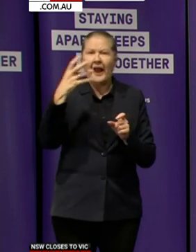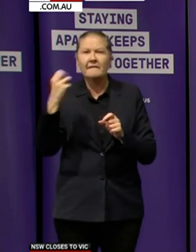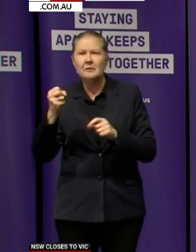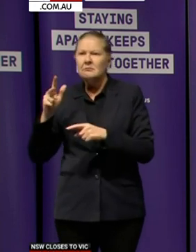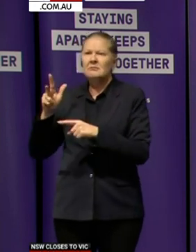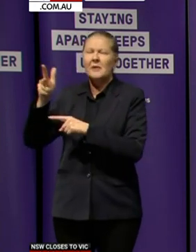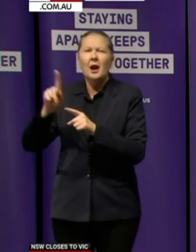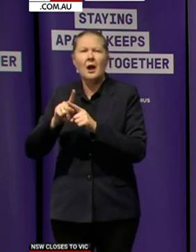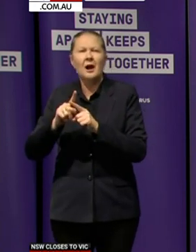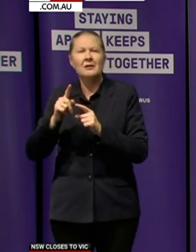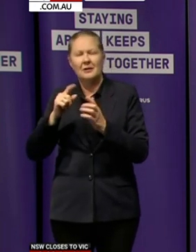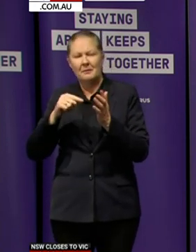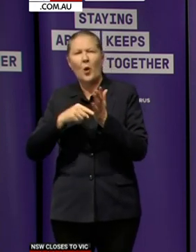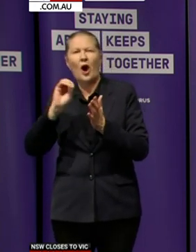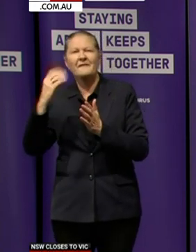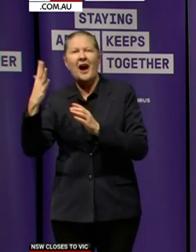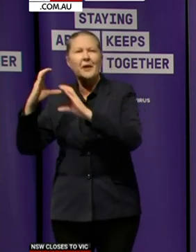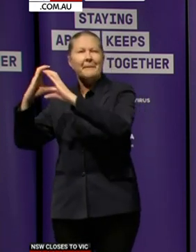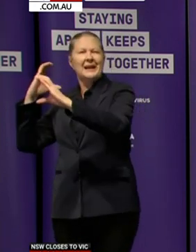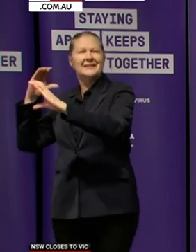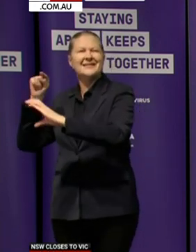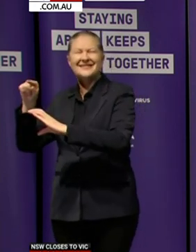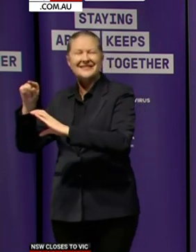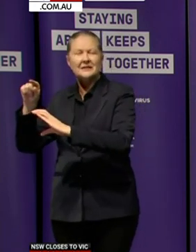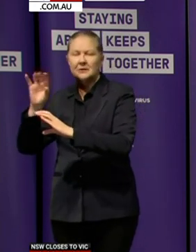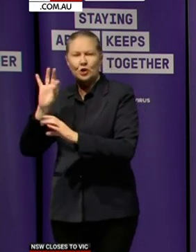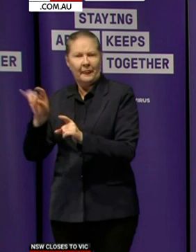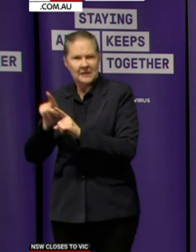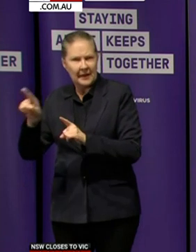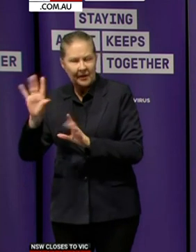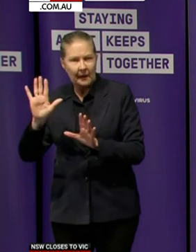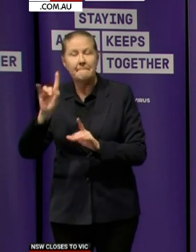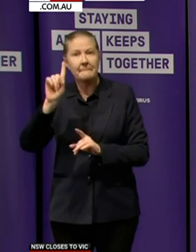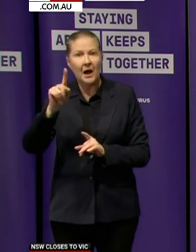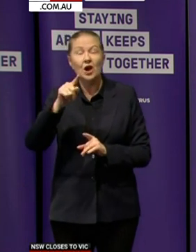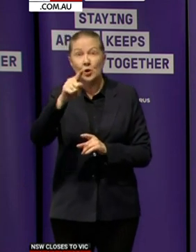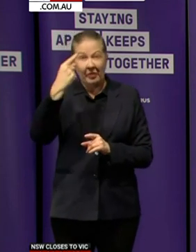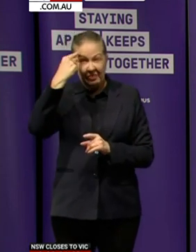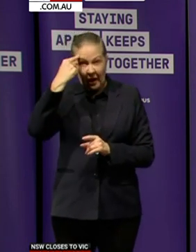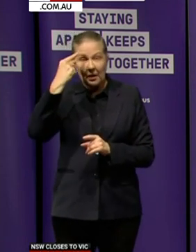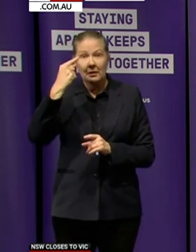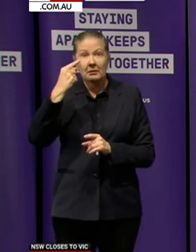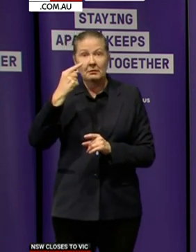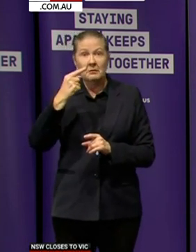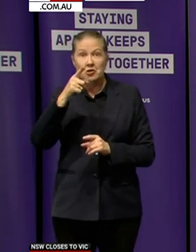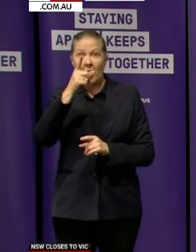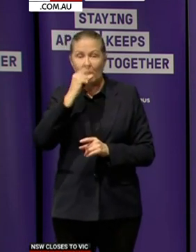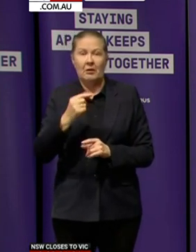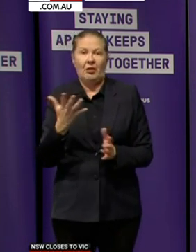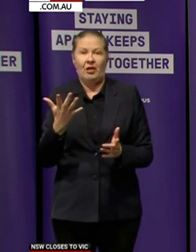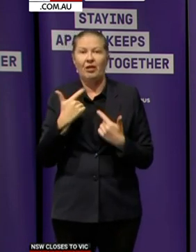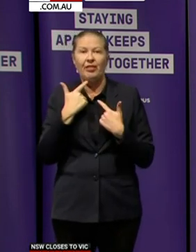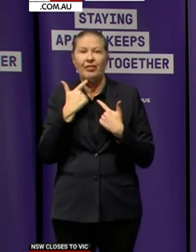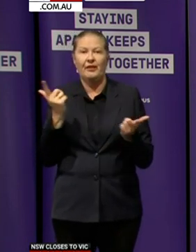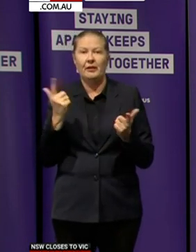thoroughfares. I would just appeal to Victorians, don't for a moment think that you could flout these rules and travel into country Victoria.